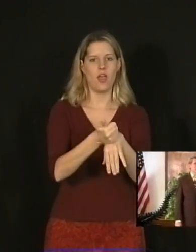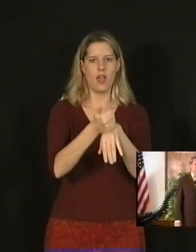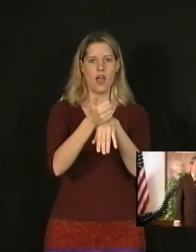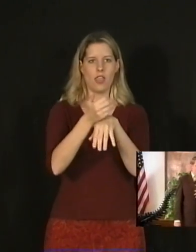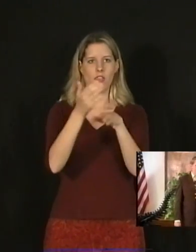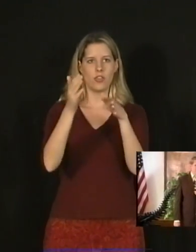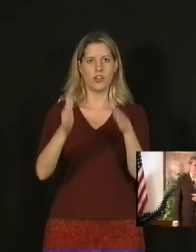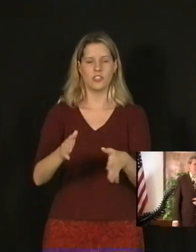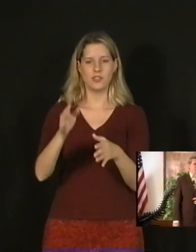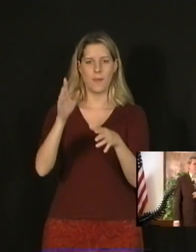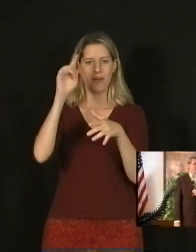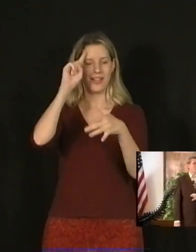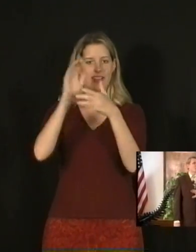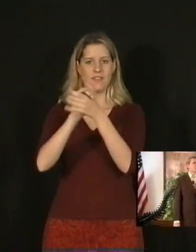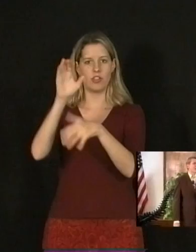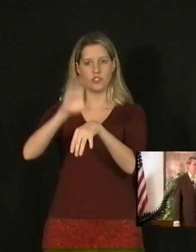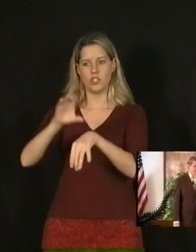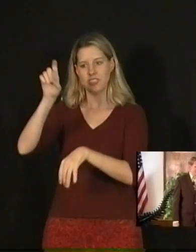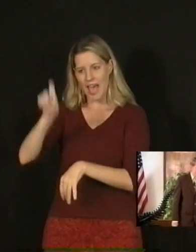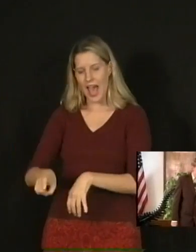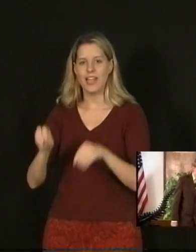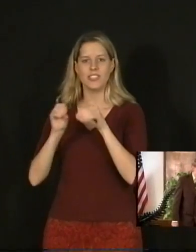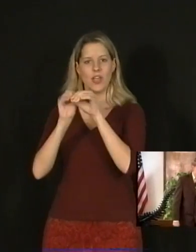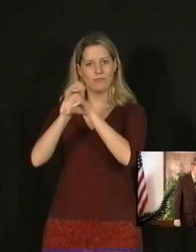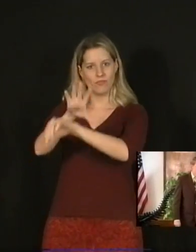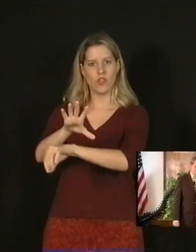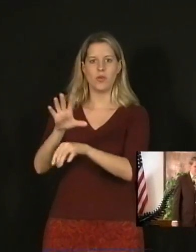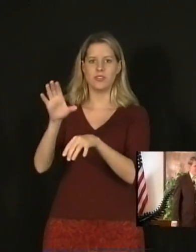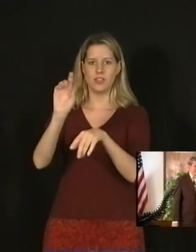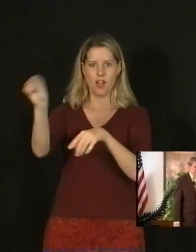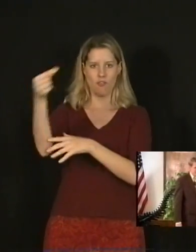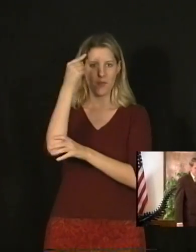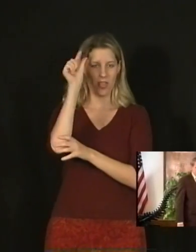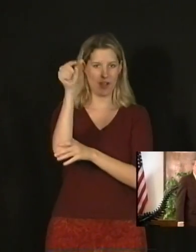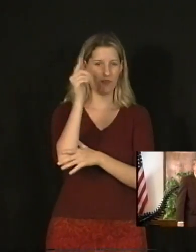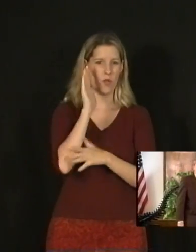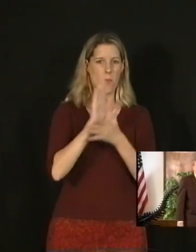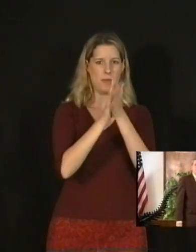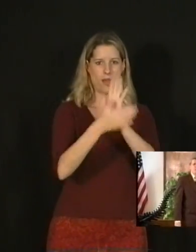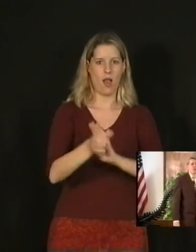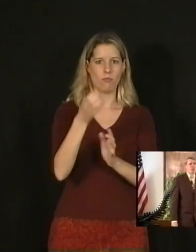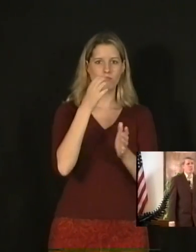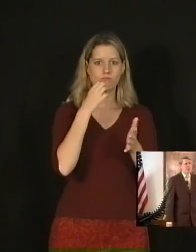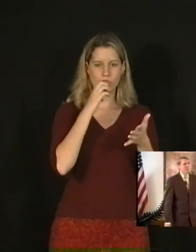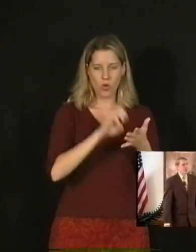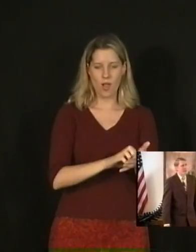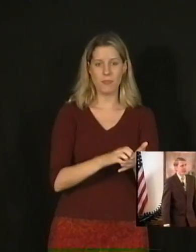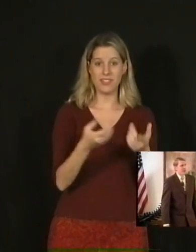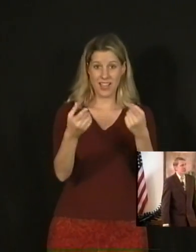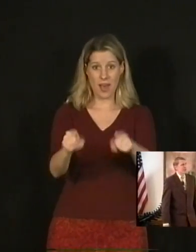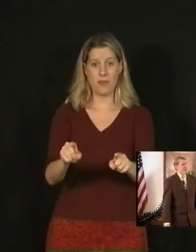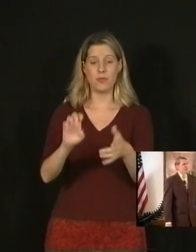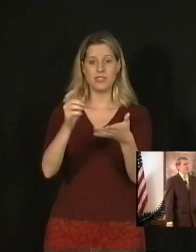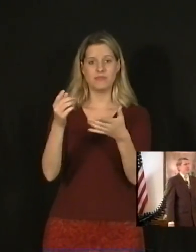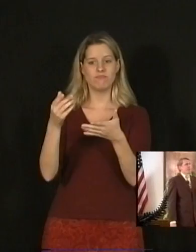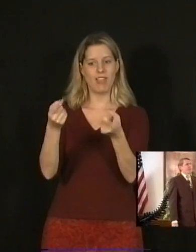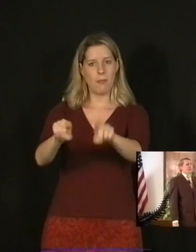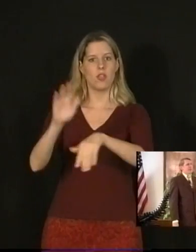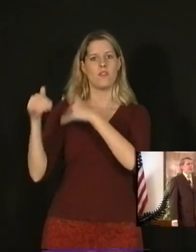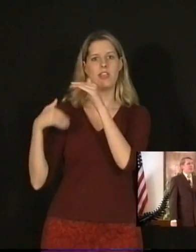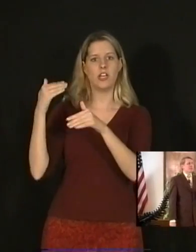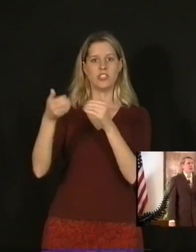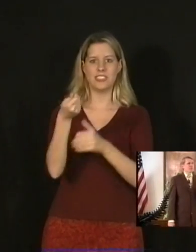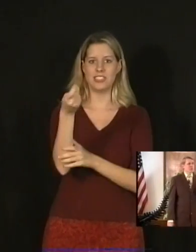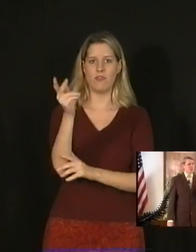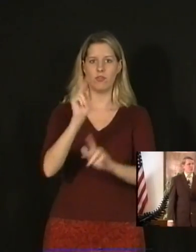had to influence government or government would go corrupt. It's happened. What's happened over the years, several different people